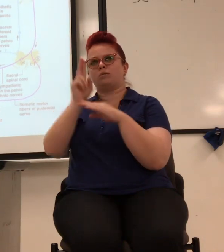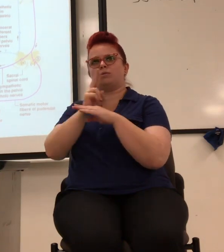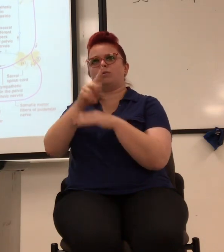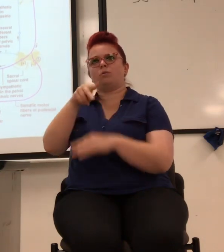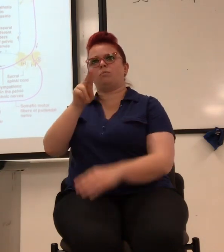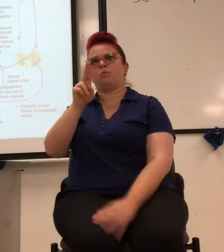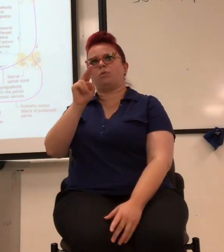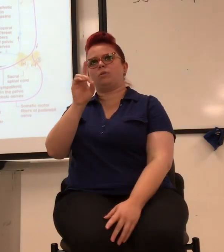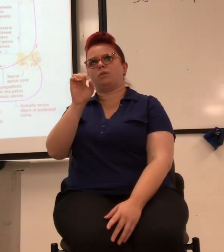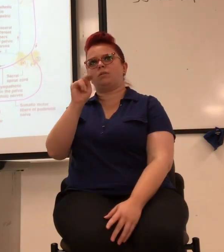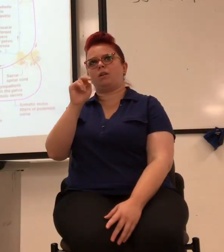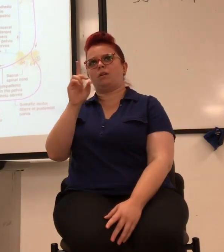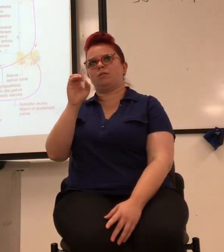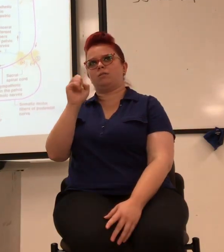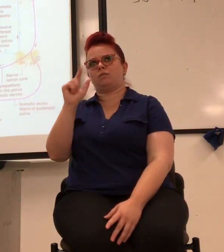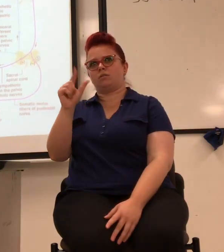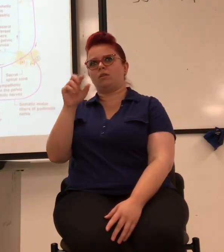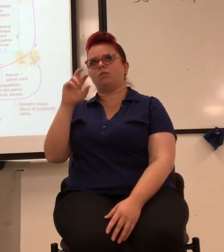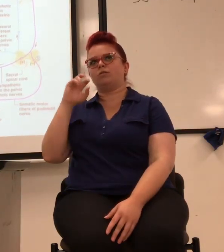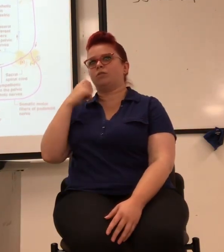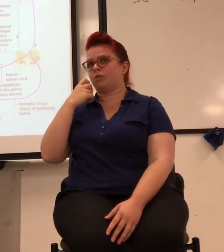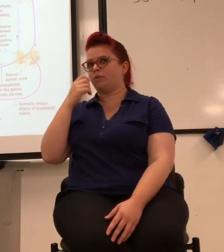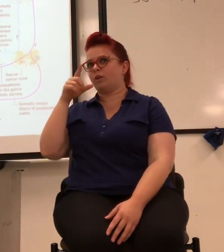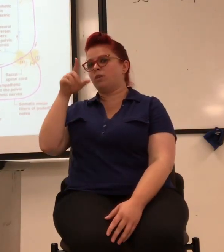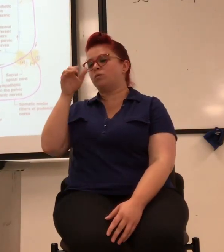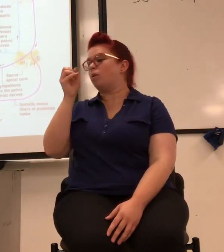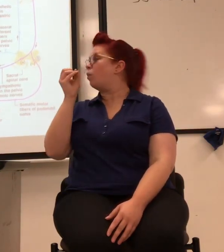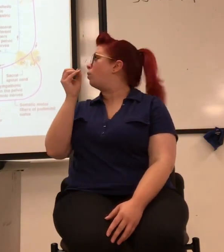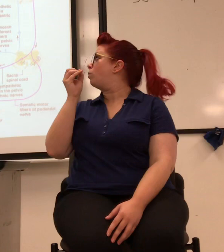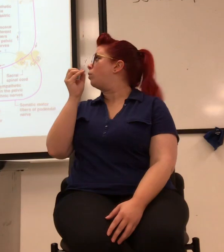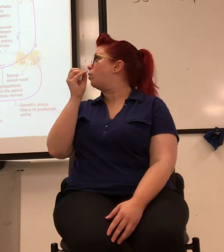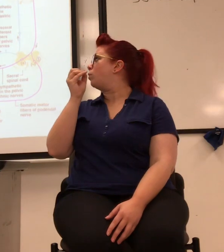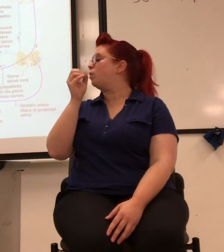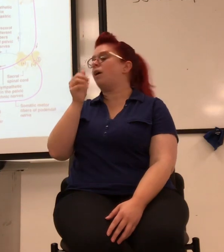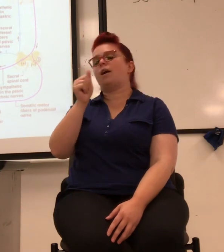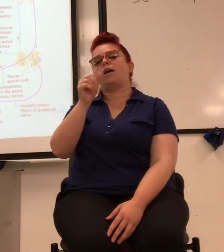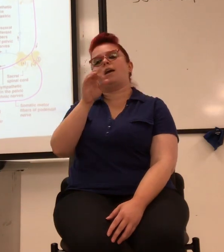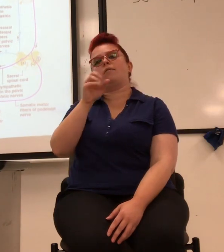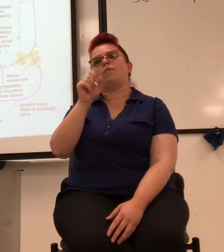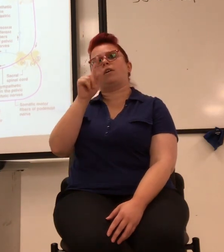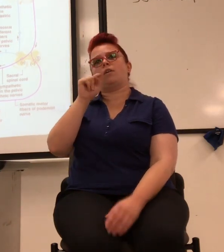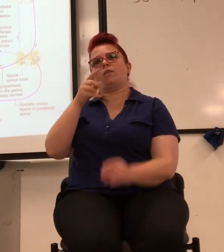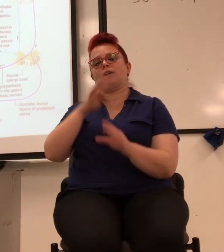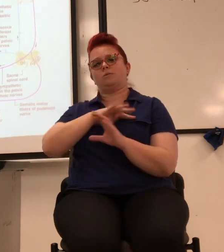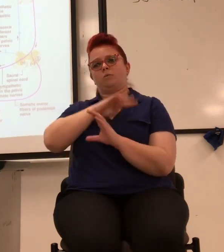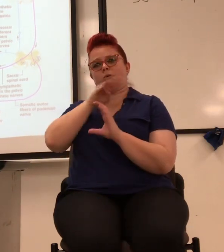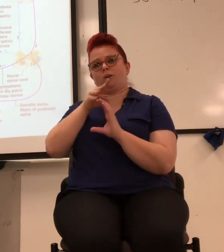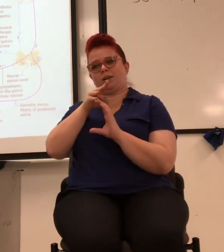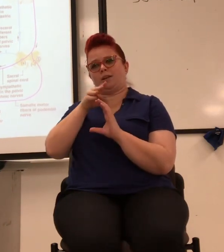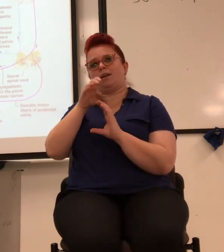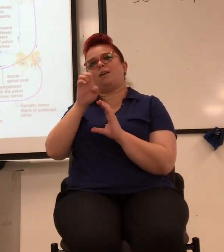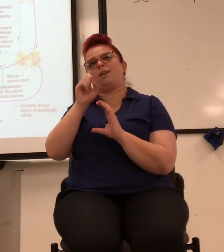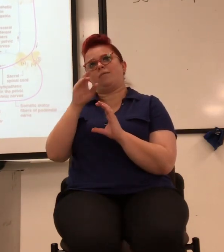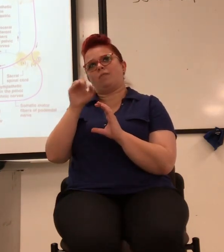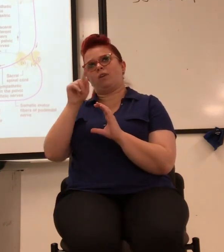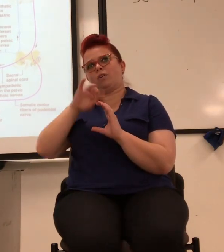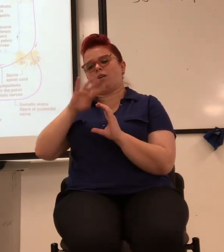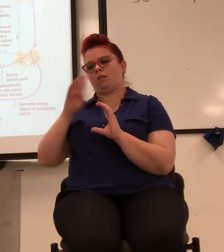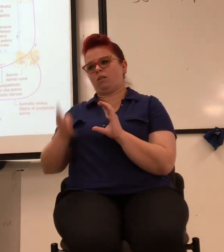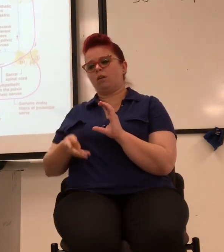afferent nerve. It's colored blue. The pelvic nerves are shown here. You see that little pseudo-unipolar design? So the